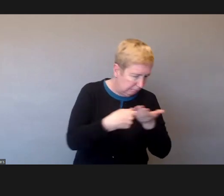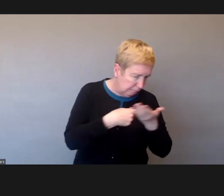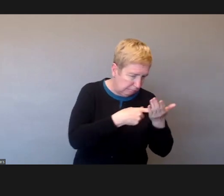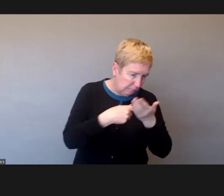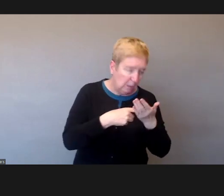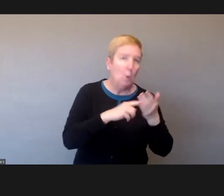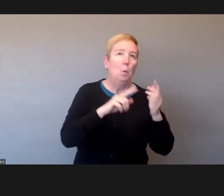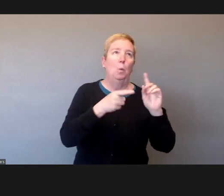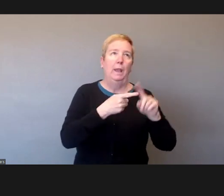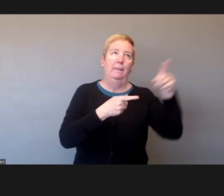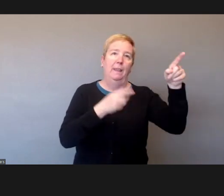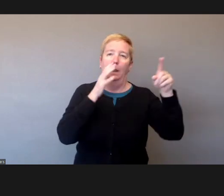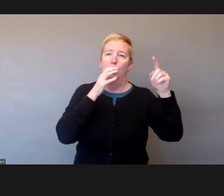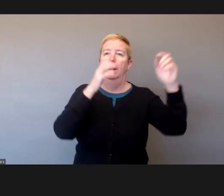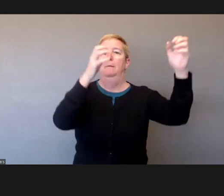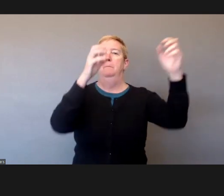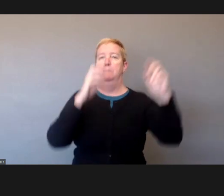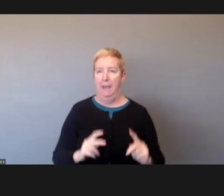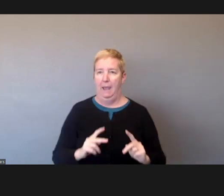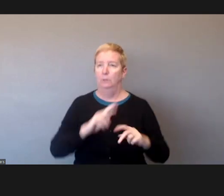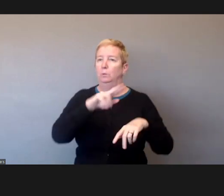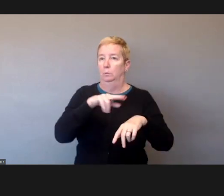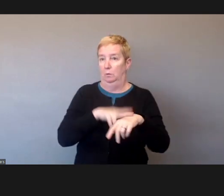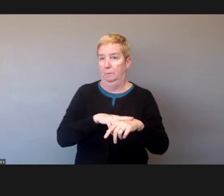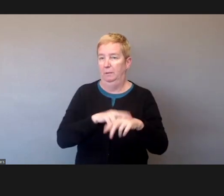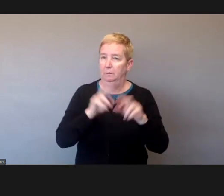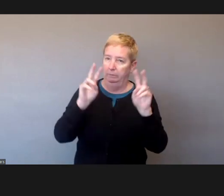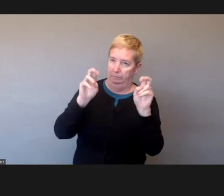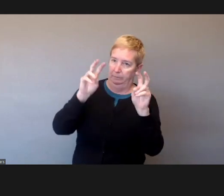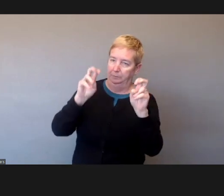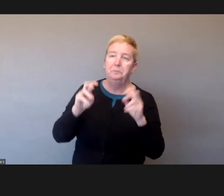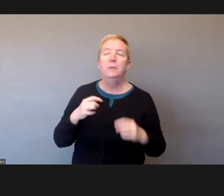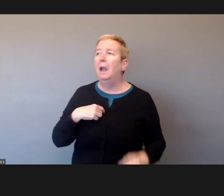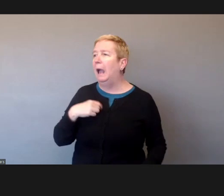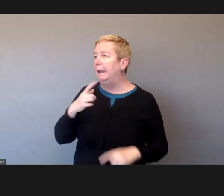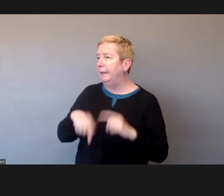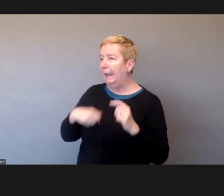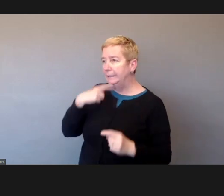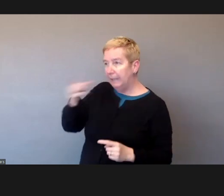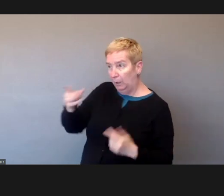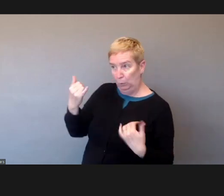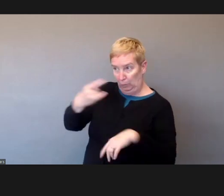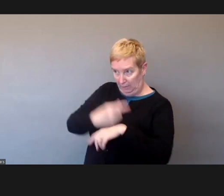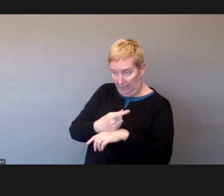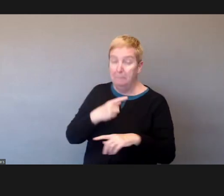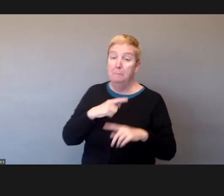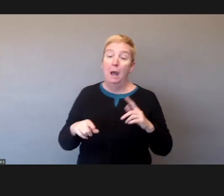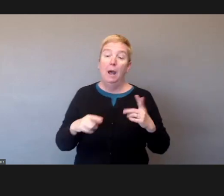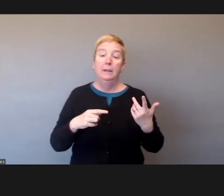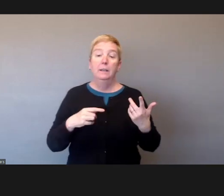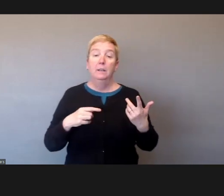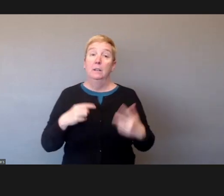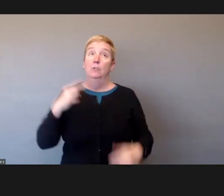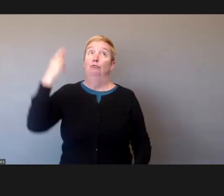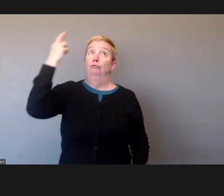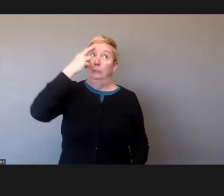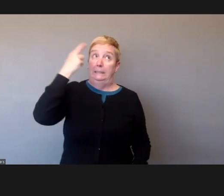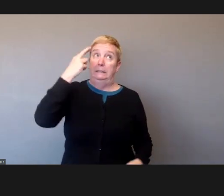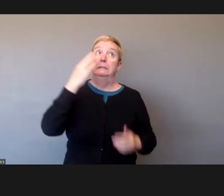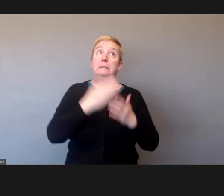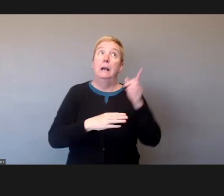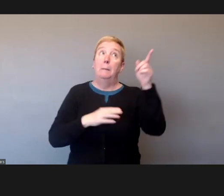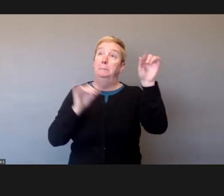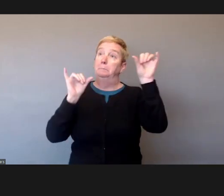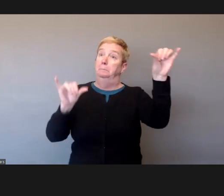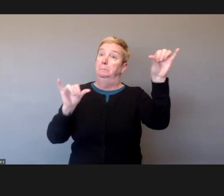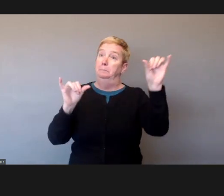that also looks like. So I can't tell you today, but I can tell you that the primary factor is going to be staffing, will be staffing.